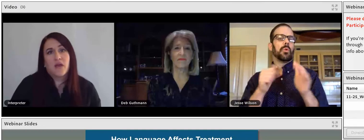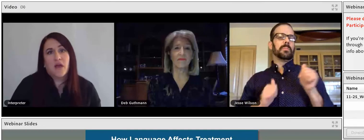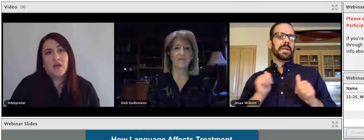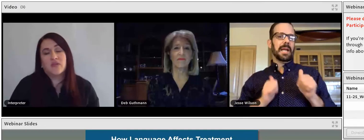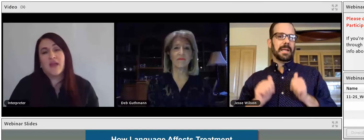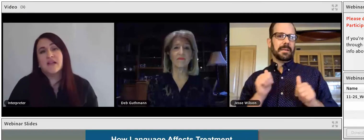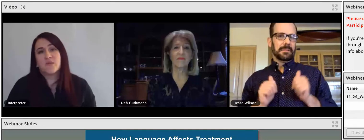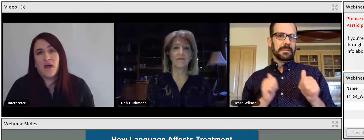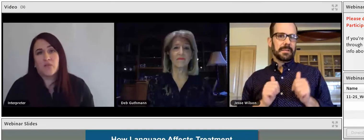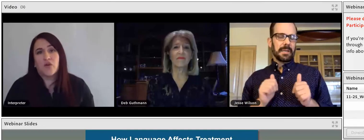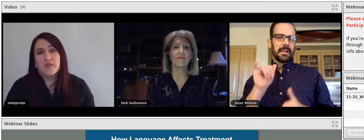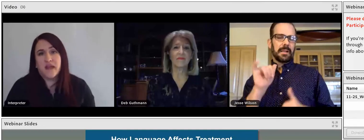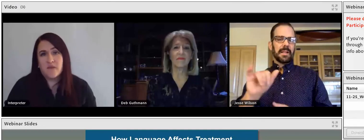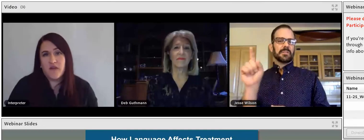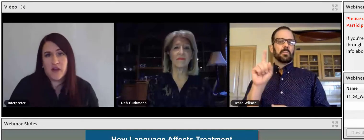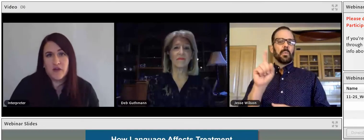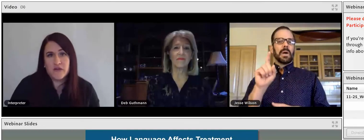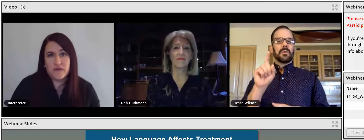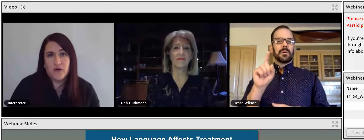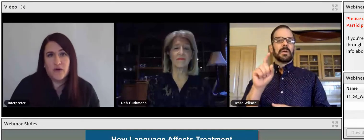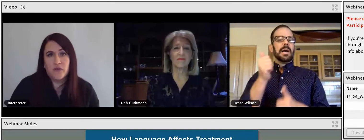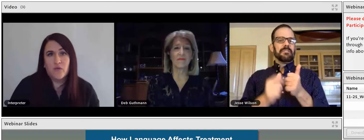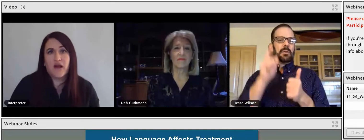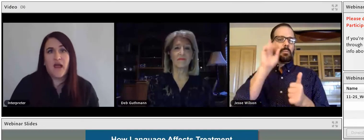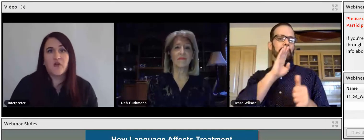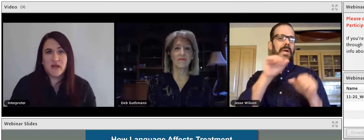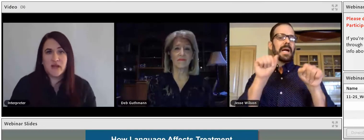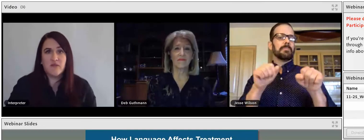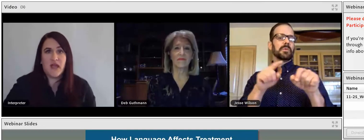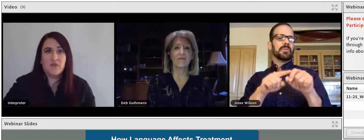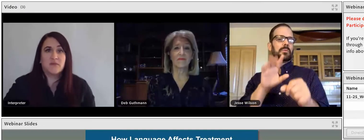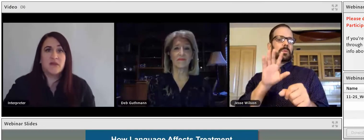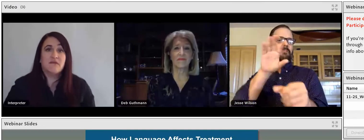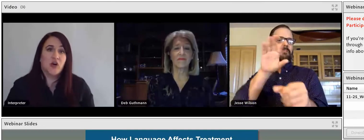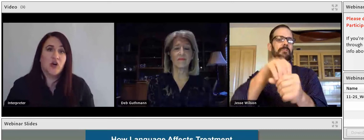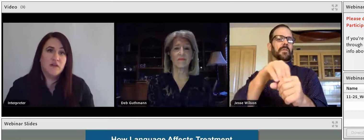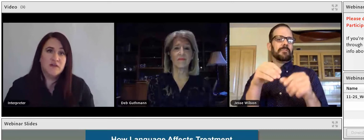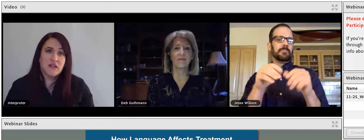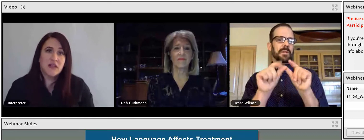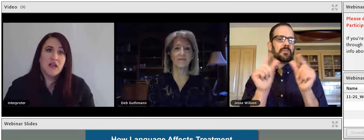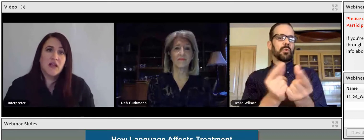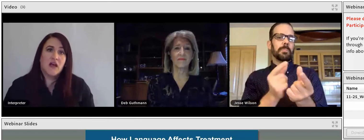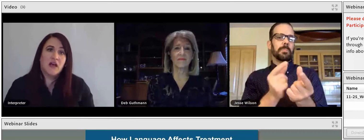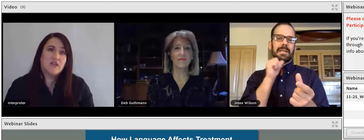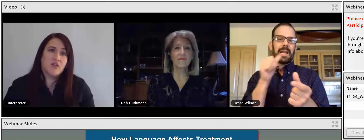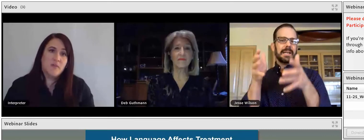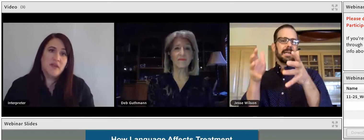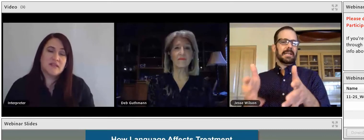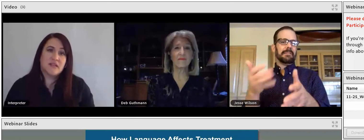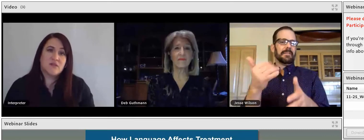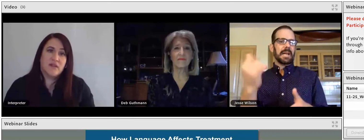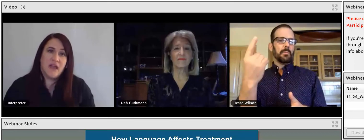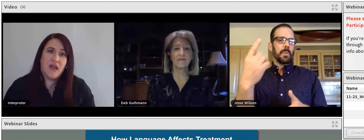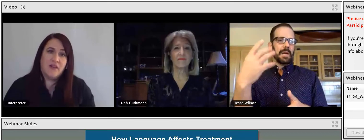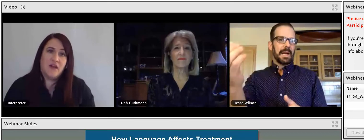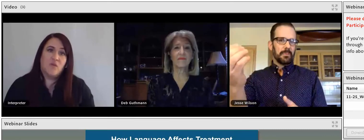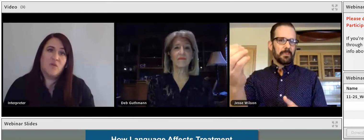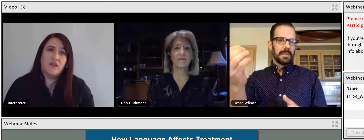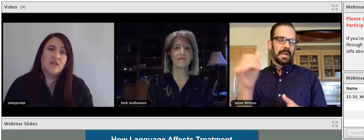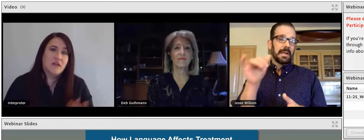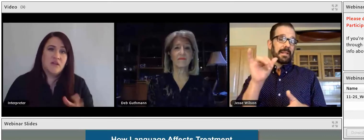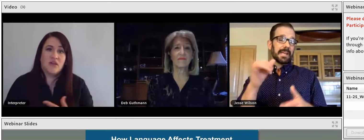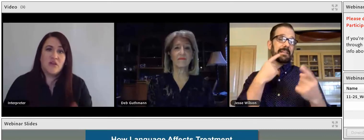And so that's why role play can be very useful, where everyone can be able to be involved in the group. It doesn't